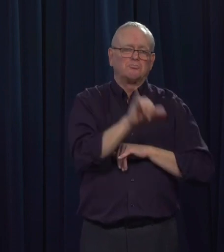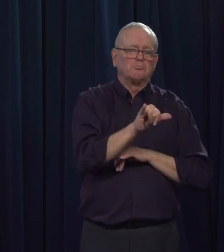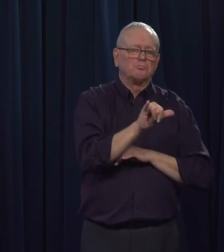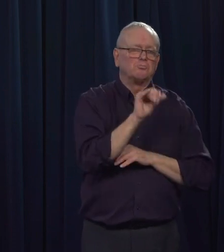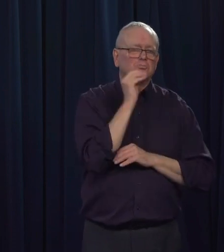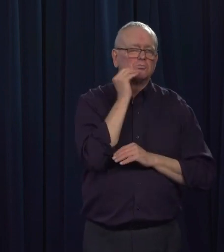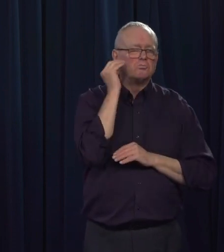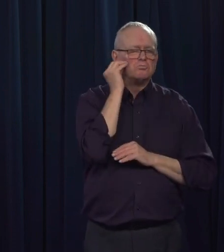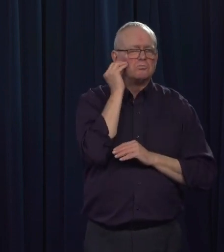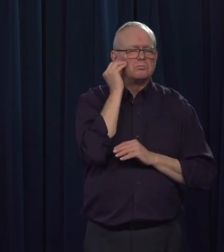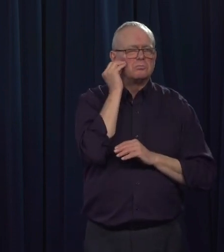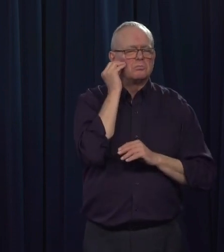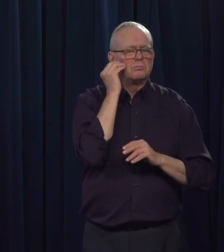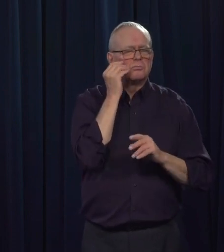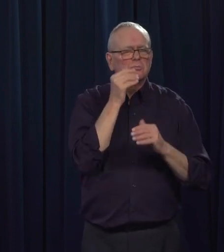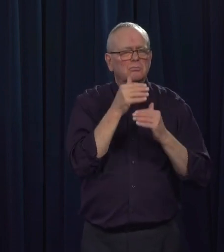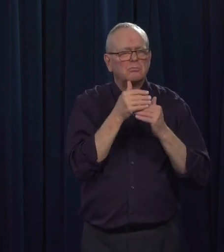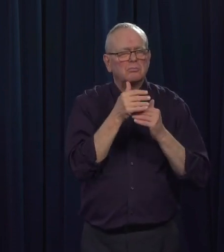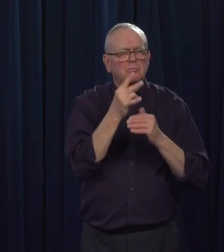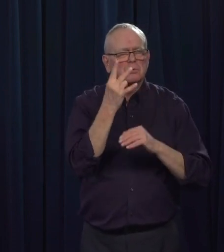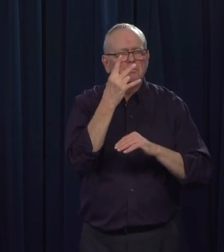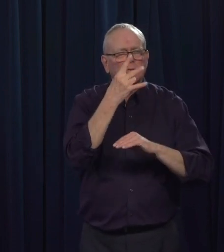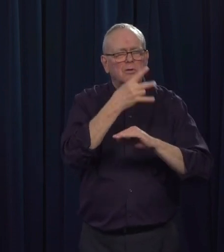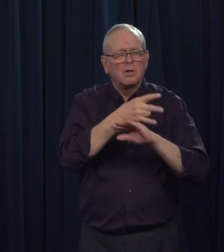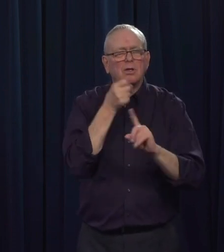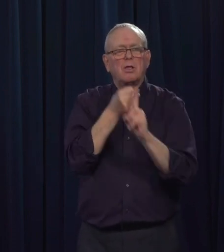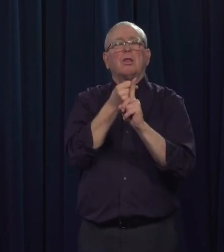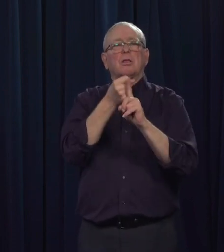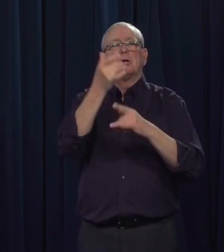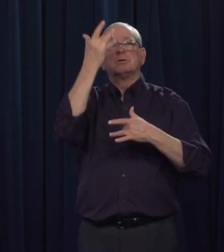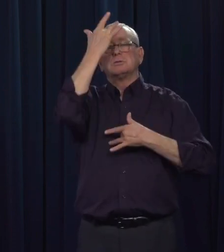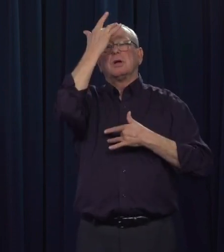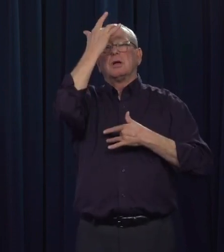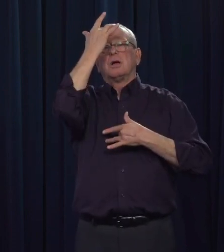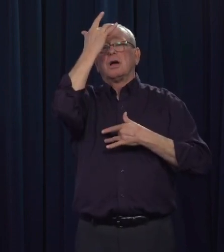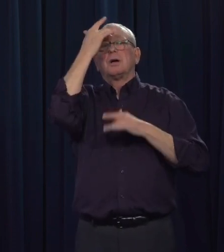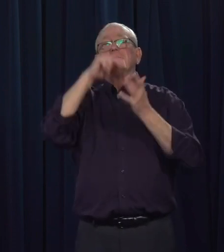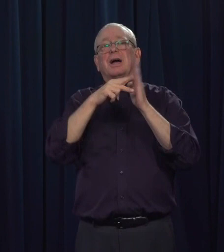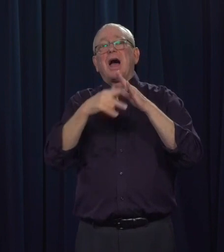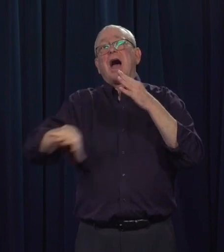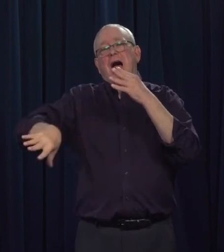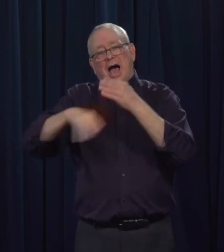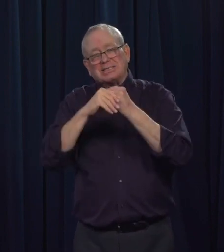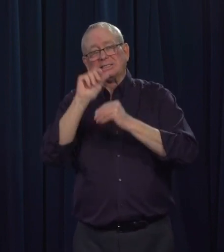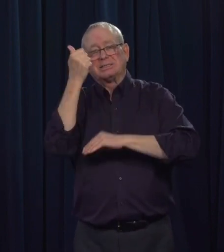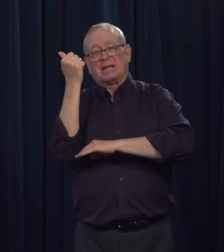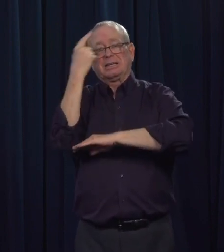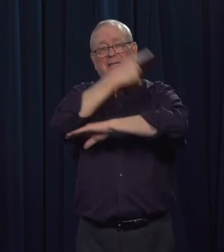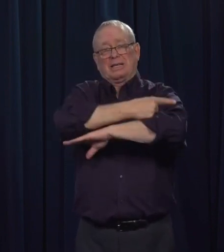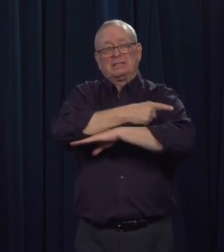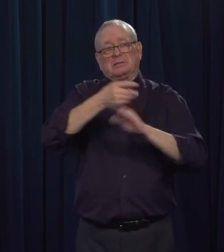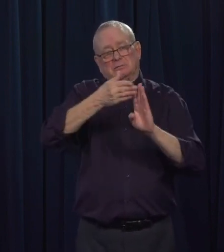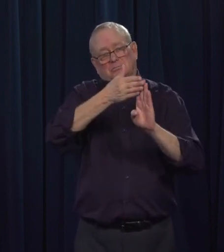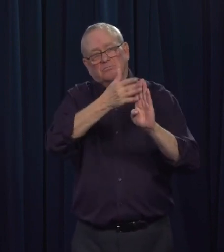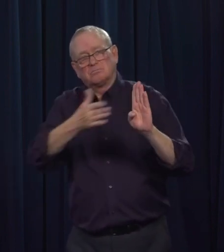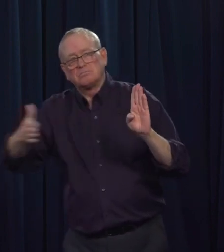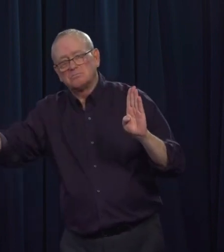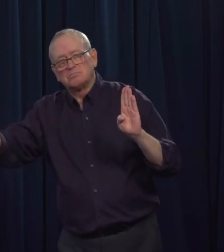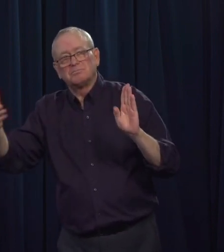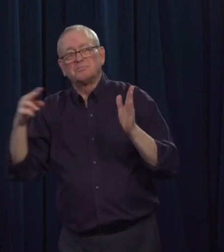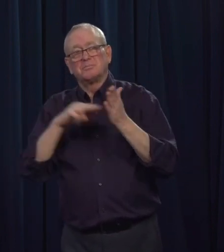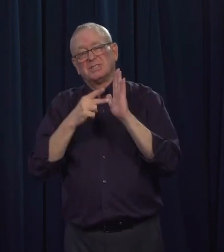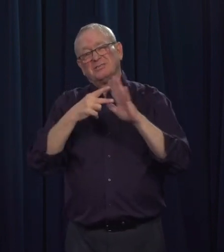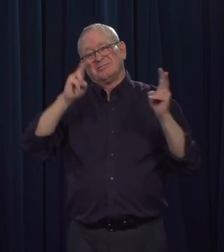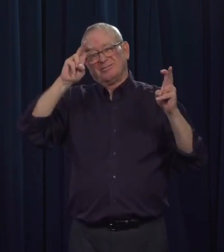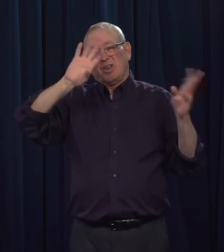this example, that would mean their total time in self-isolation, assuming their symptoms resolve by 10 days, would be